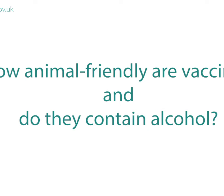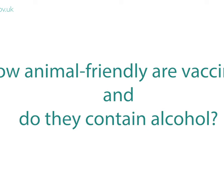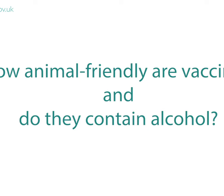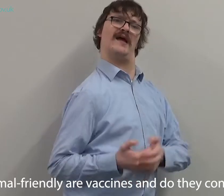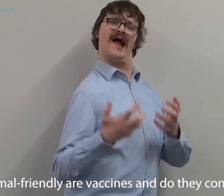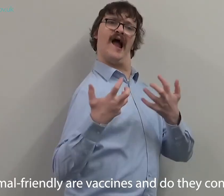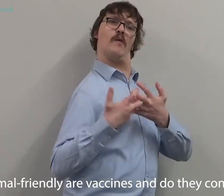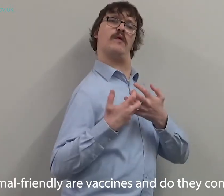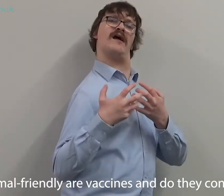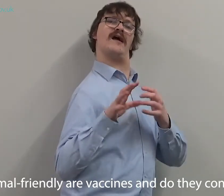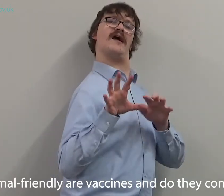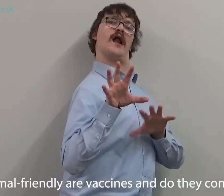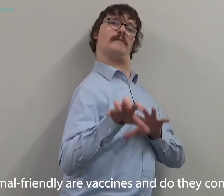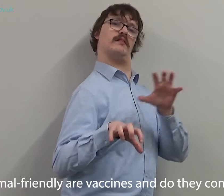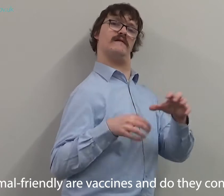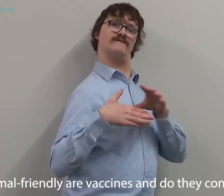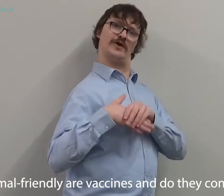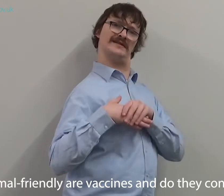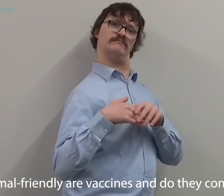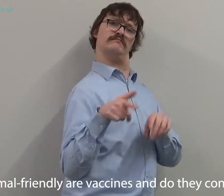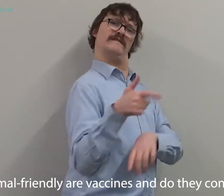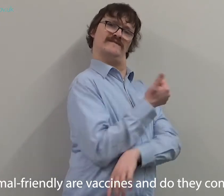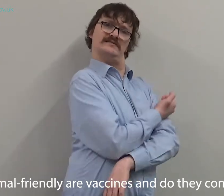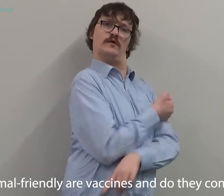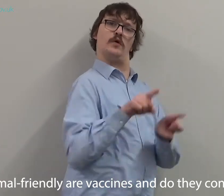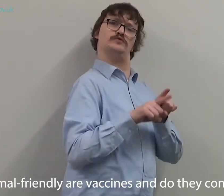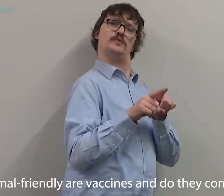How animal friendly are vaccines and do they contain alcohol?